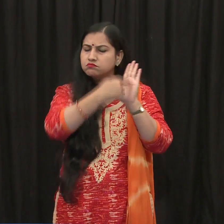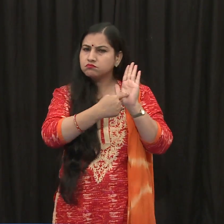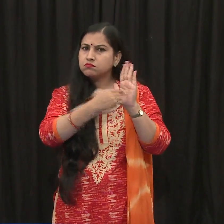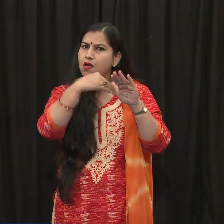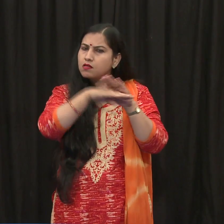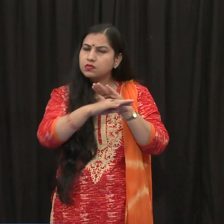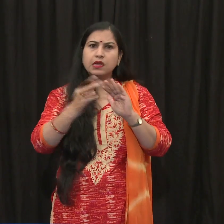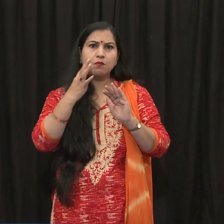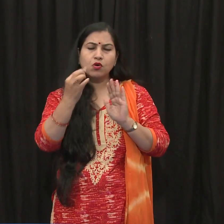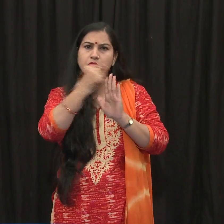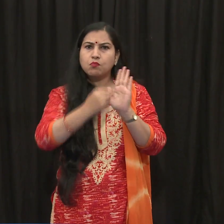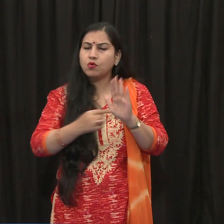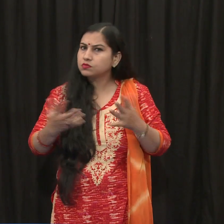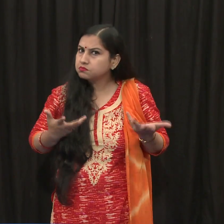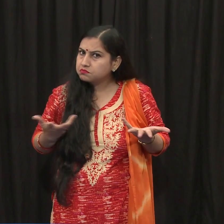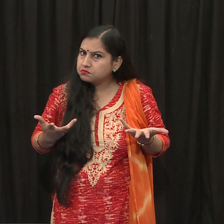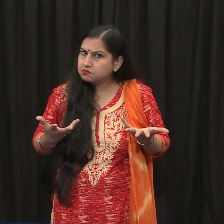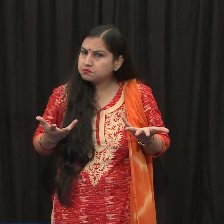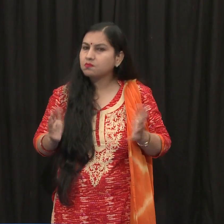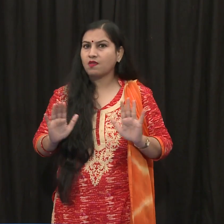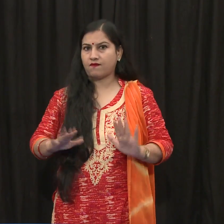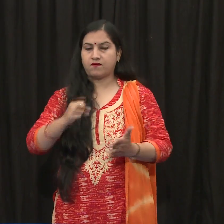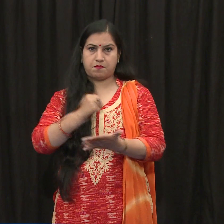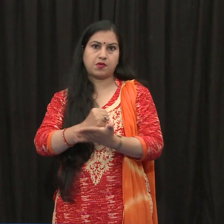important feature of the Constitution of India.